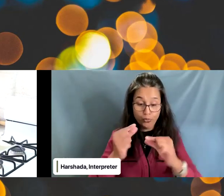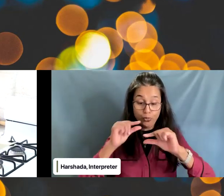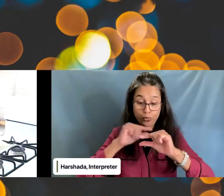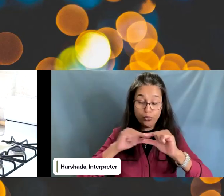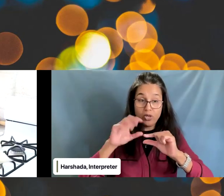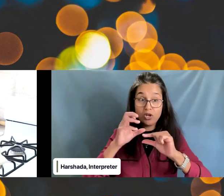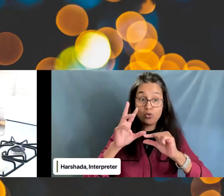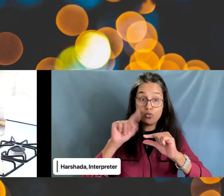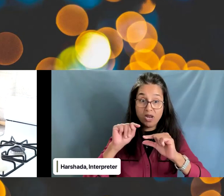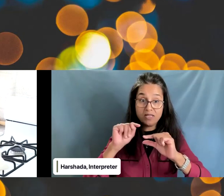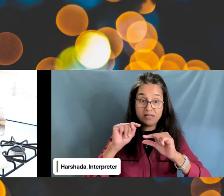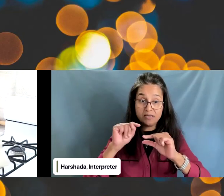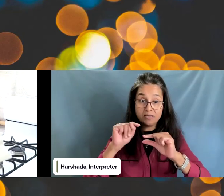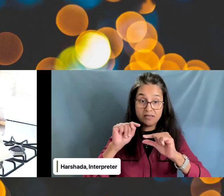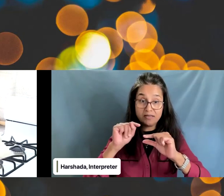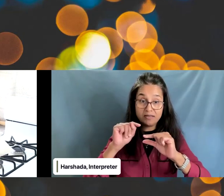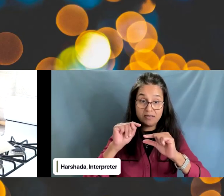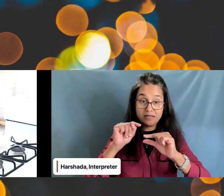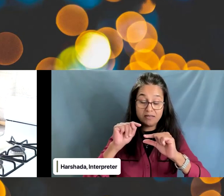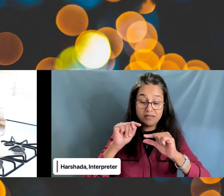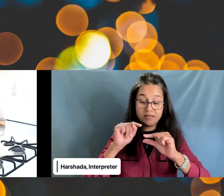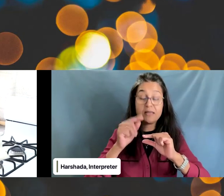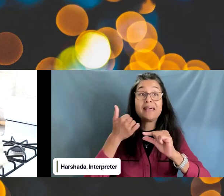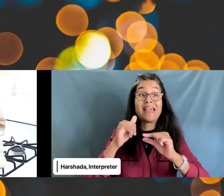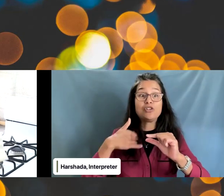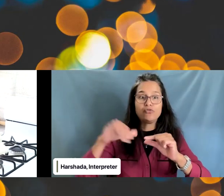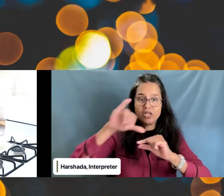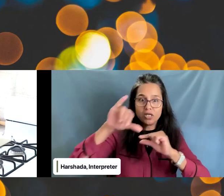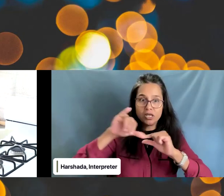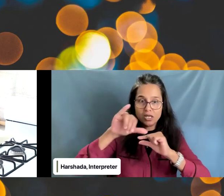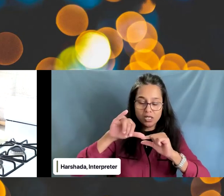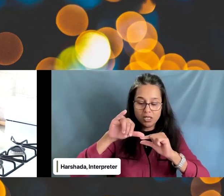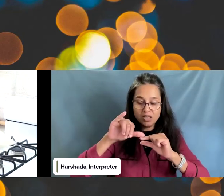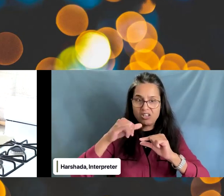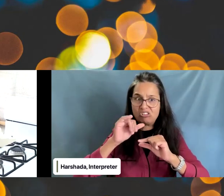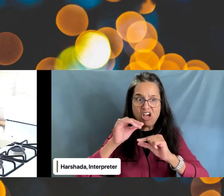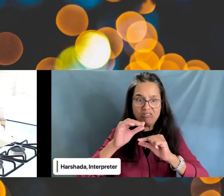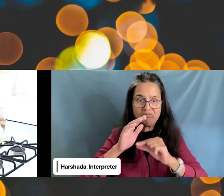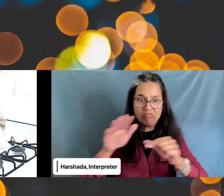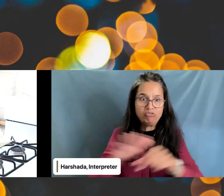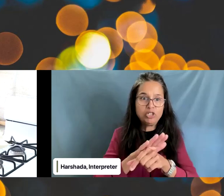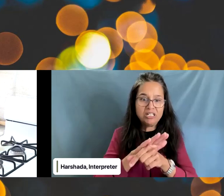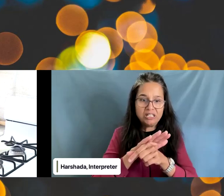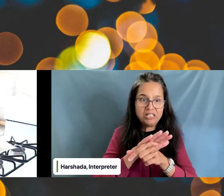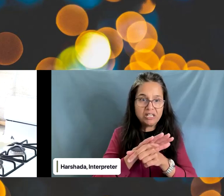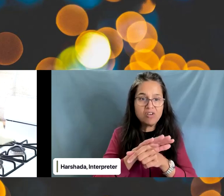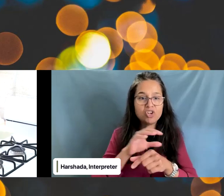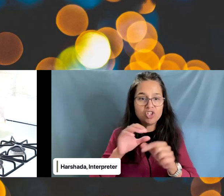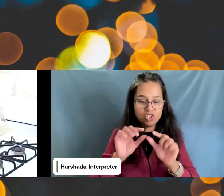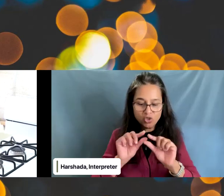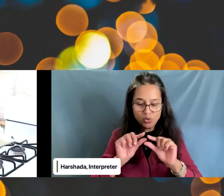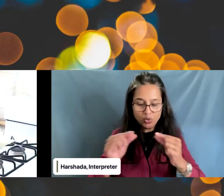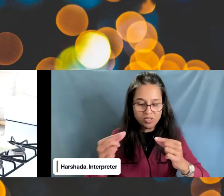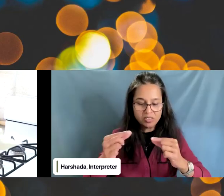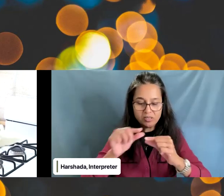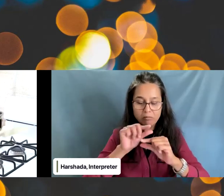in once it cools down fully. All right, so don't panic if your wall isn't high enough, and the custard is coming through the wall. Okay, we're